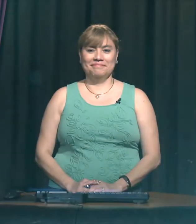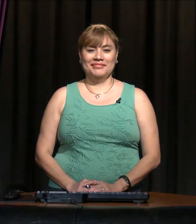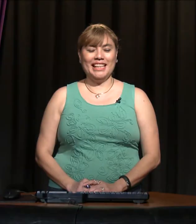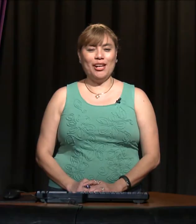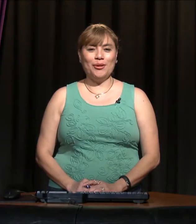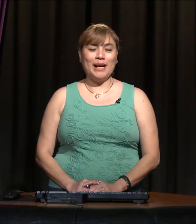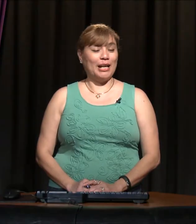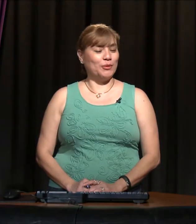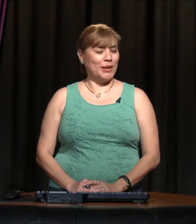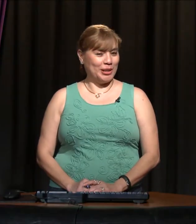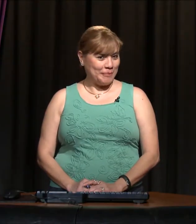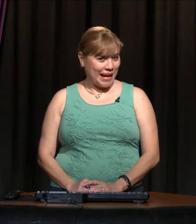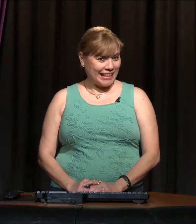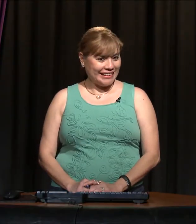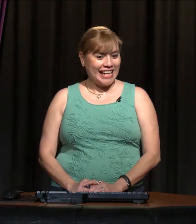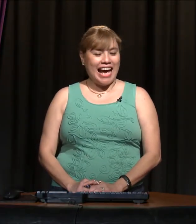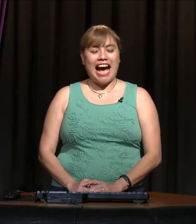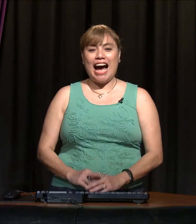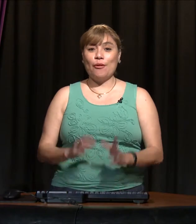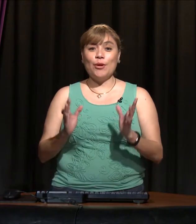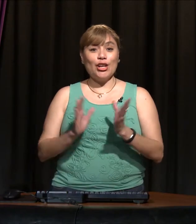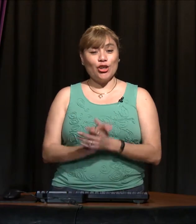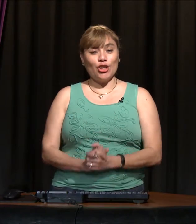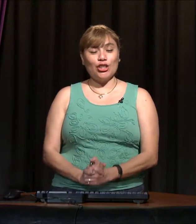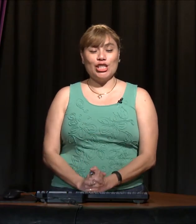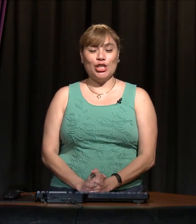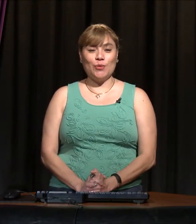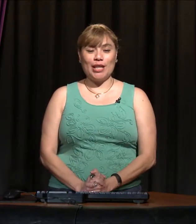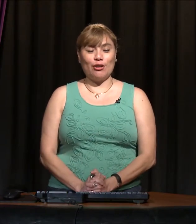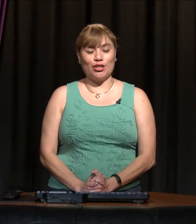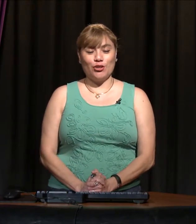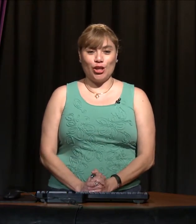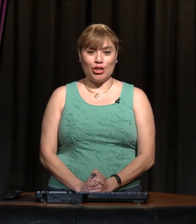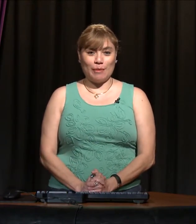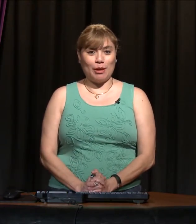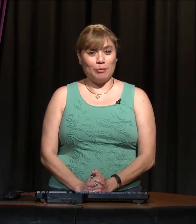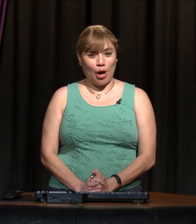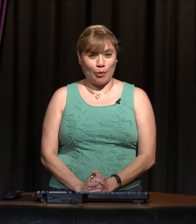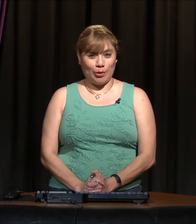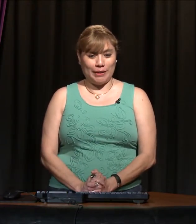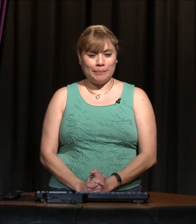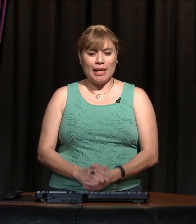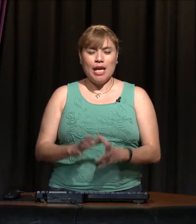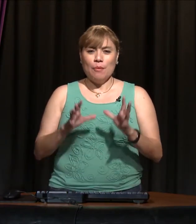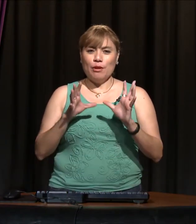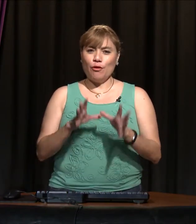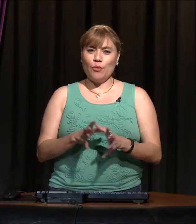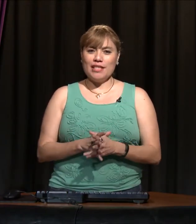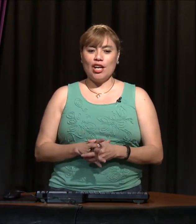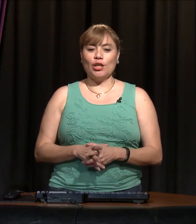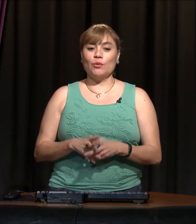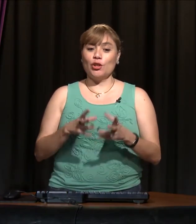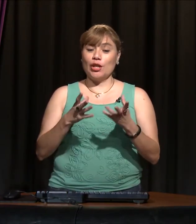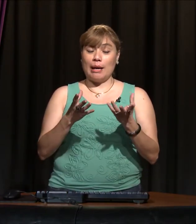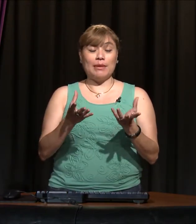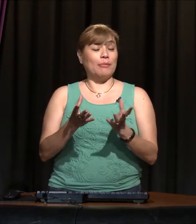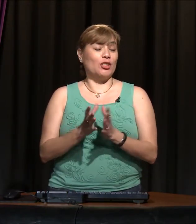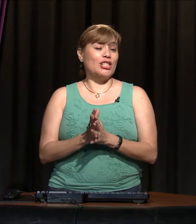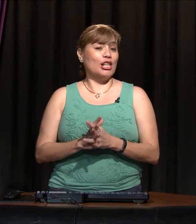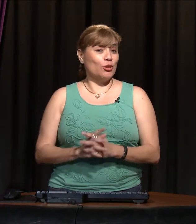Hello and welcome back. We are going to continue with our instruction about PowerPoint. Before we start, I'm going to tell you